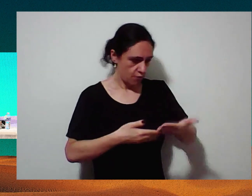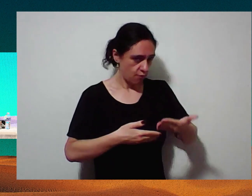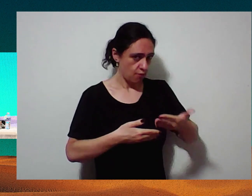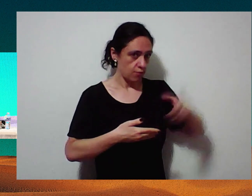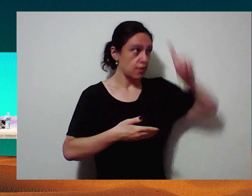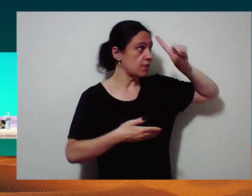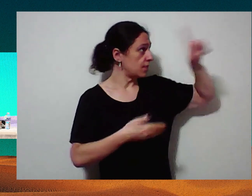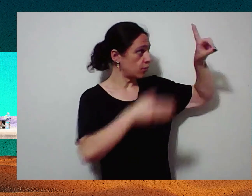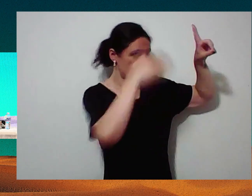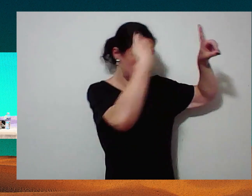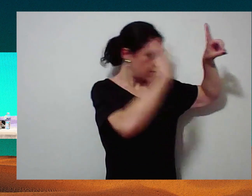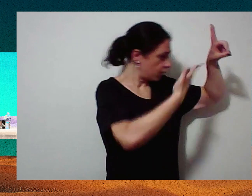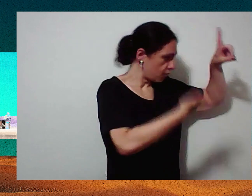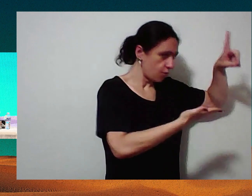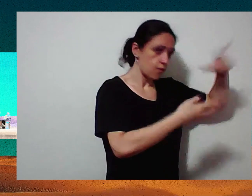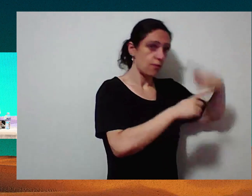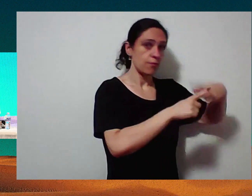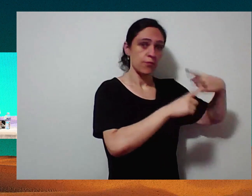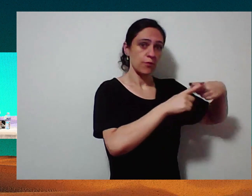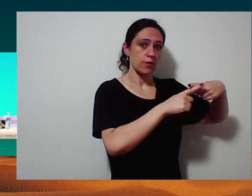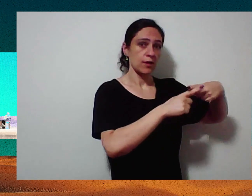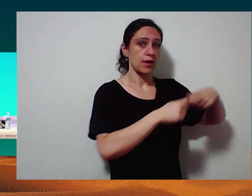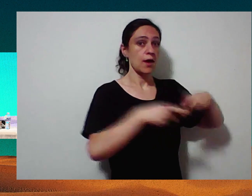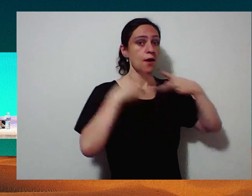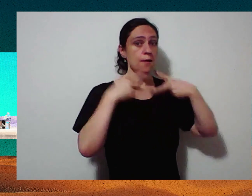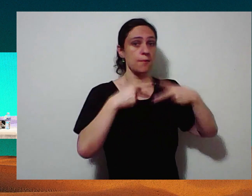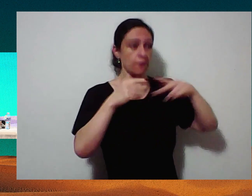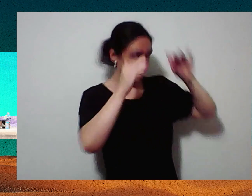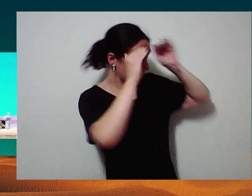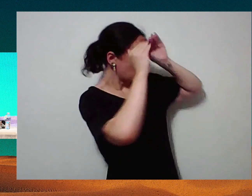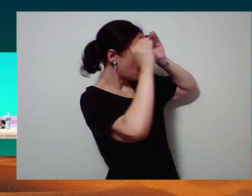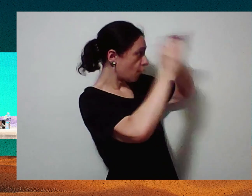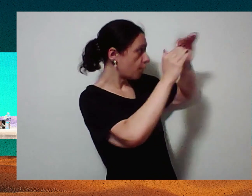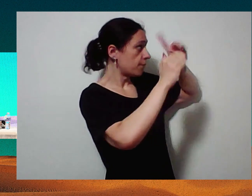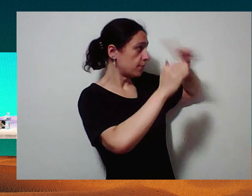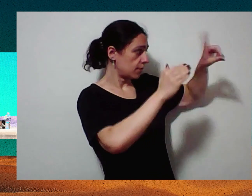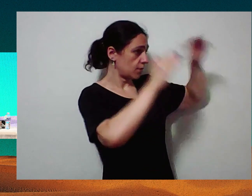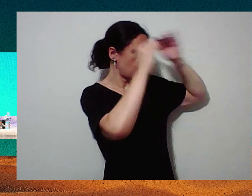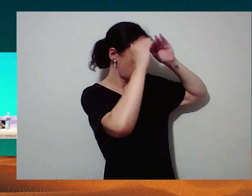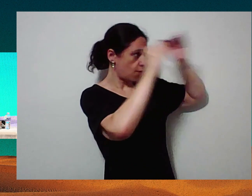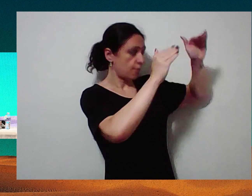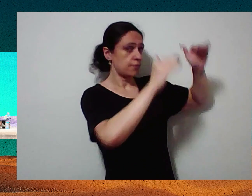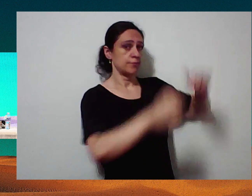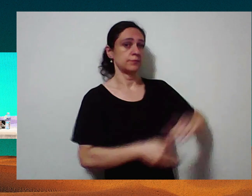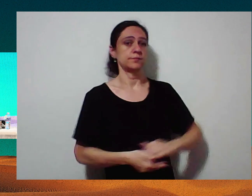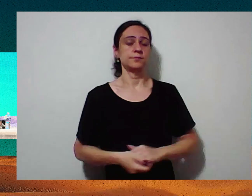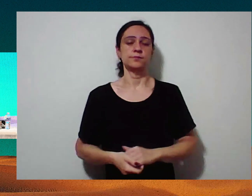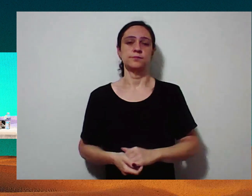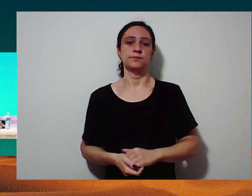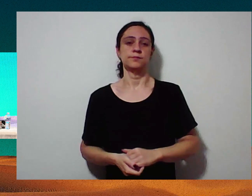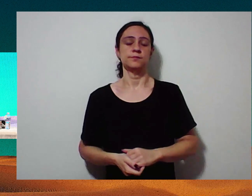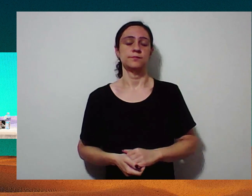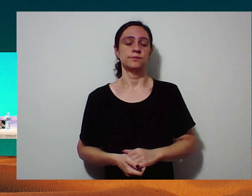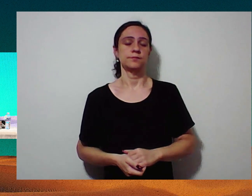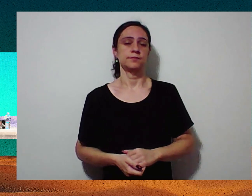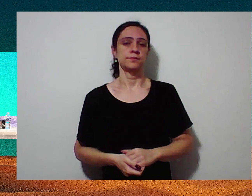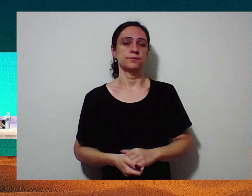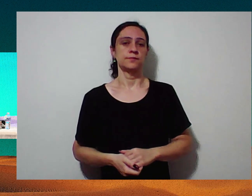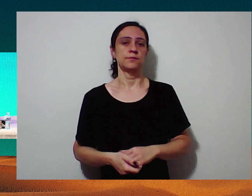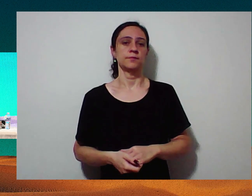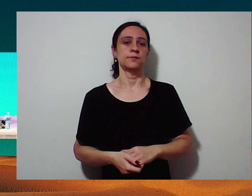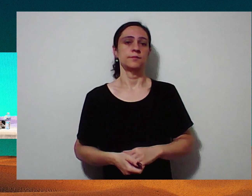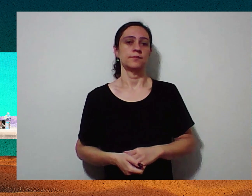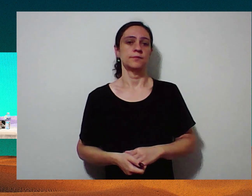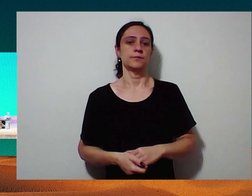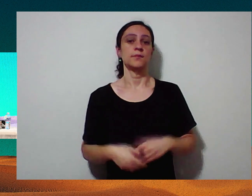not honoring the prophet which was sent by God is not honoring God who sent him. Então Deus, através do exemplo de Cristo,